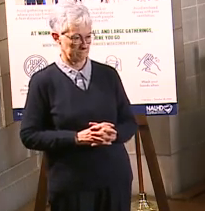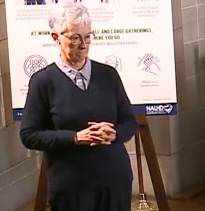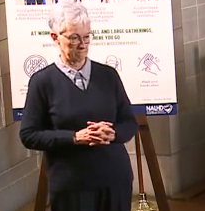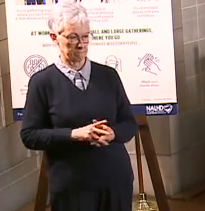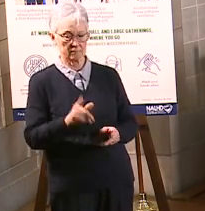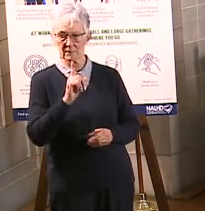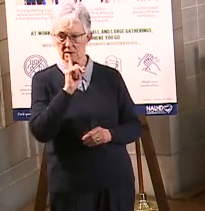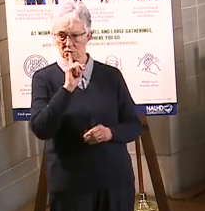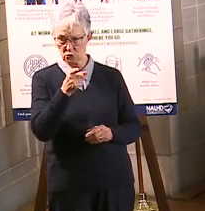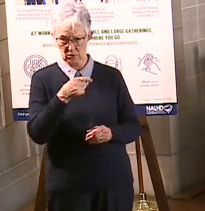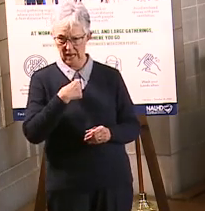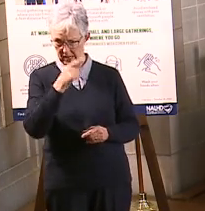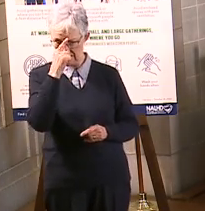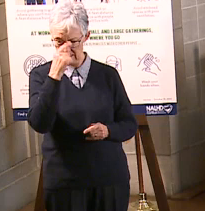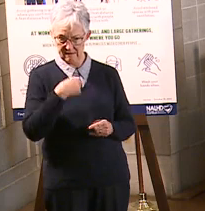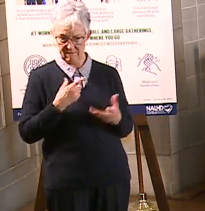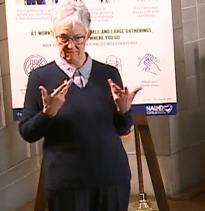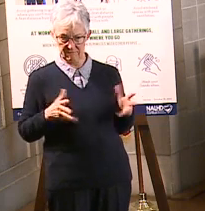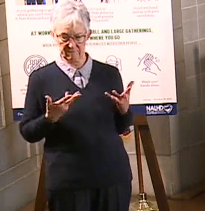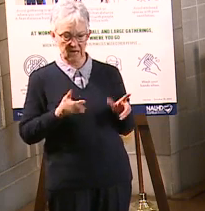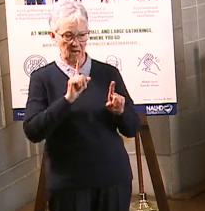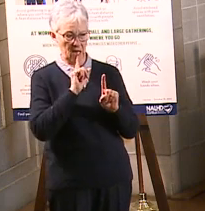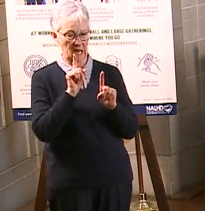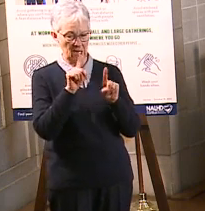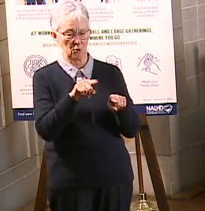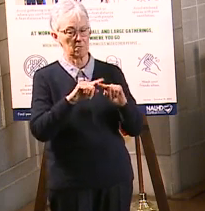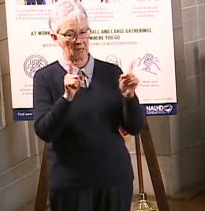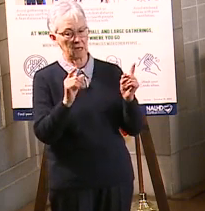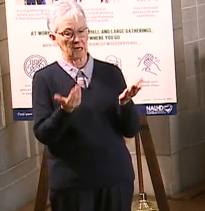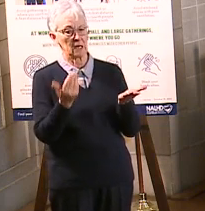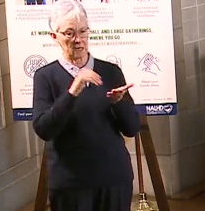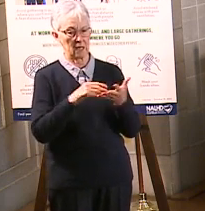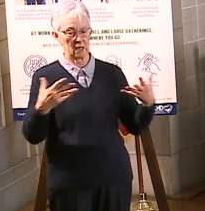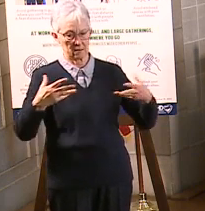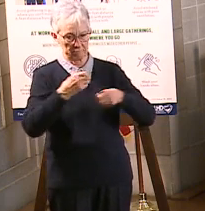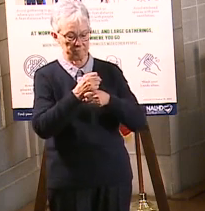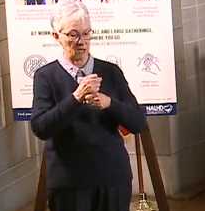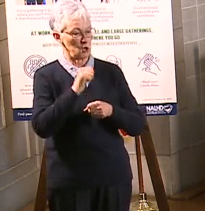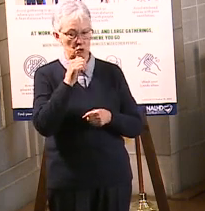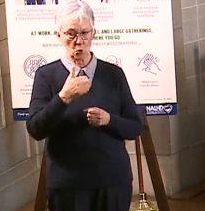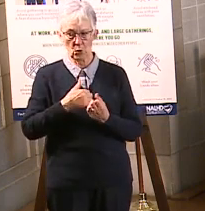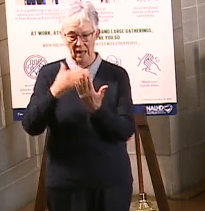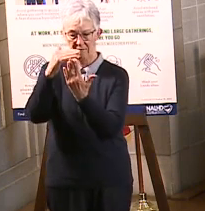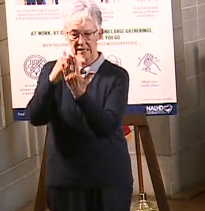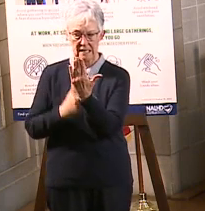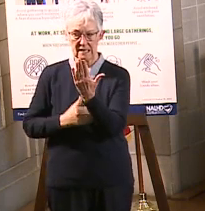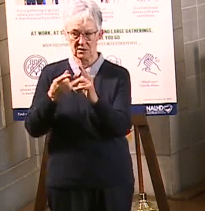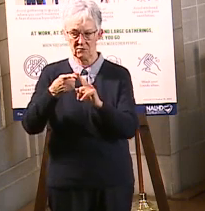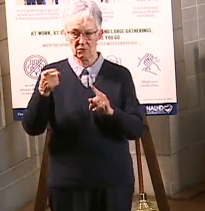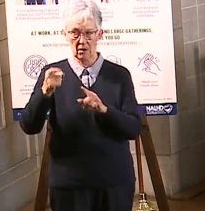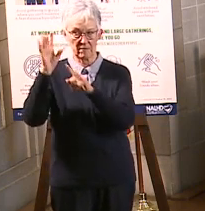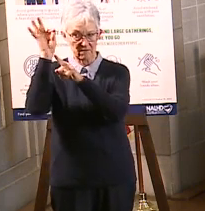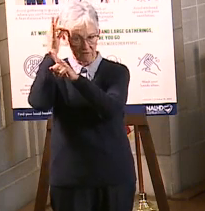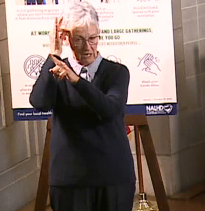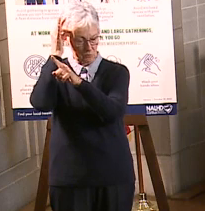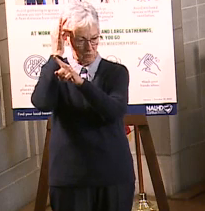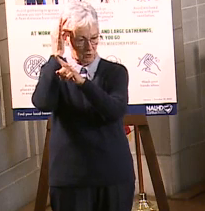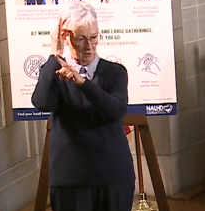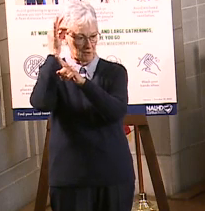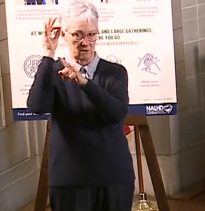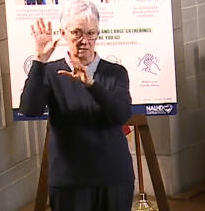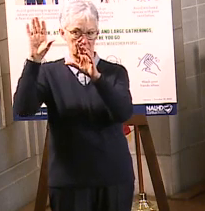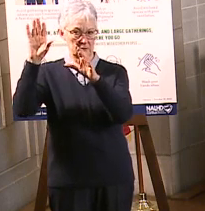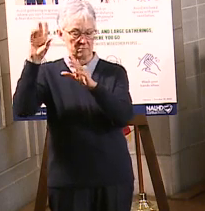Sure. So I think I answered most of those, but because we don't have the list from the federal partners yet, we haven't been able to work with the